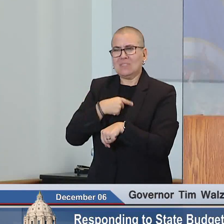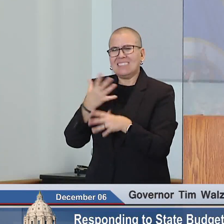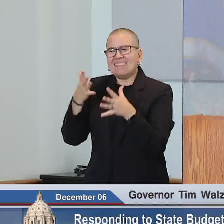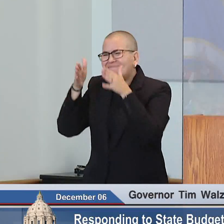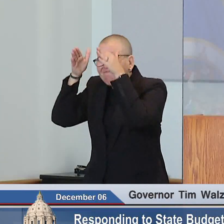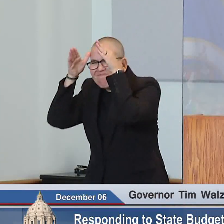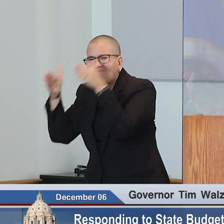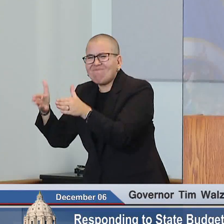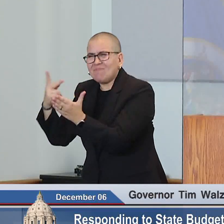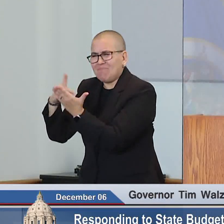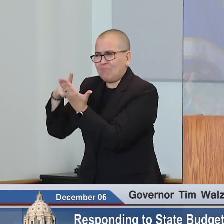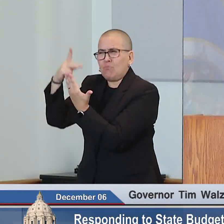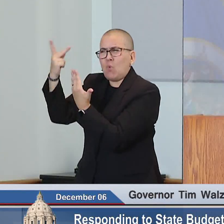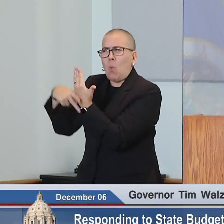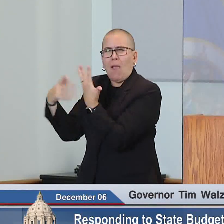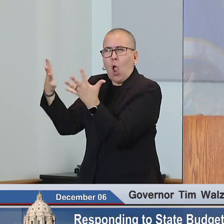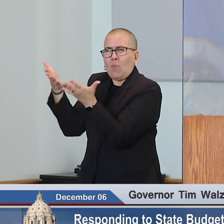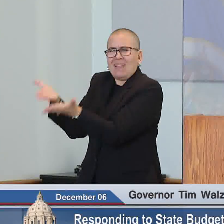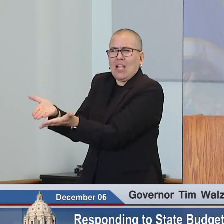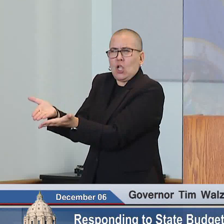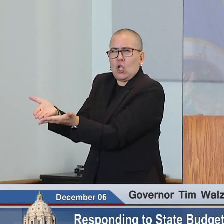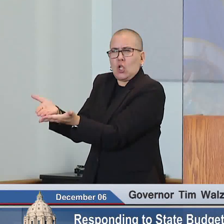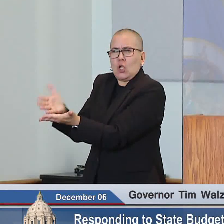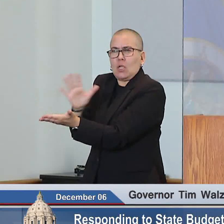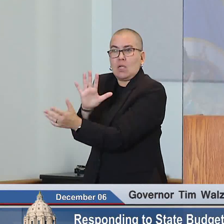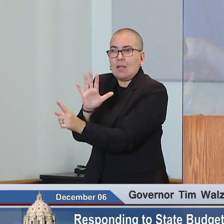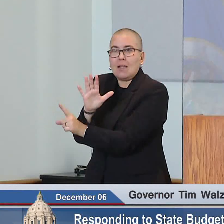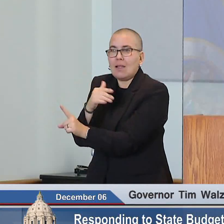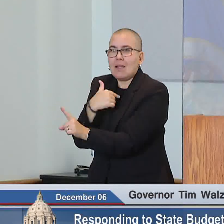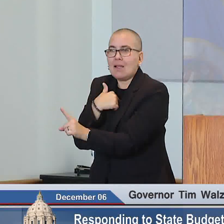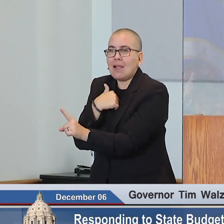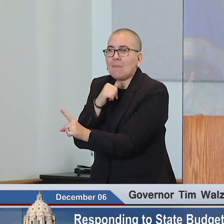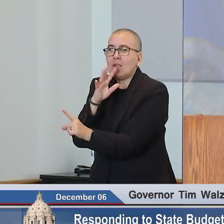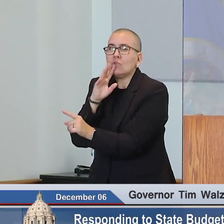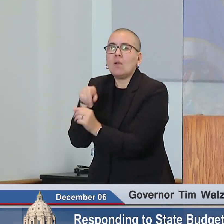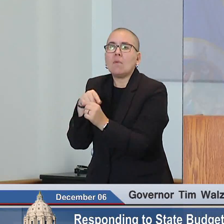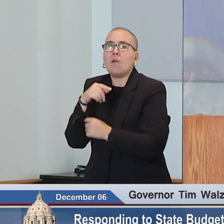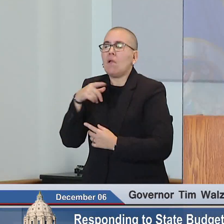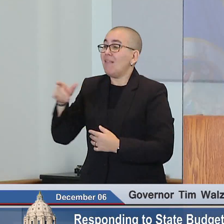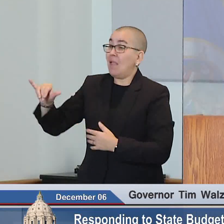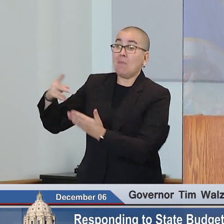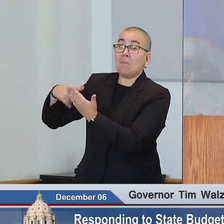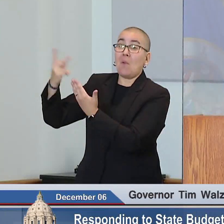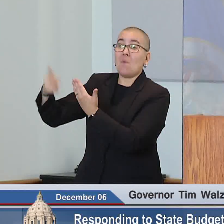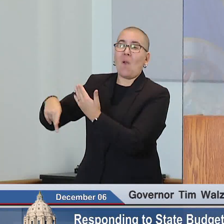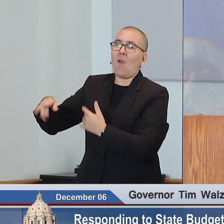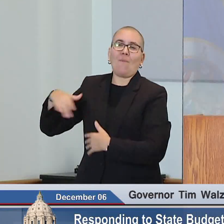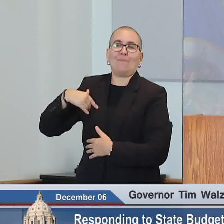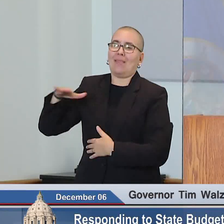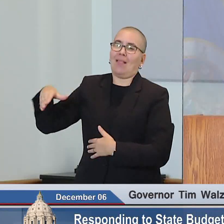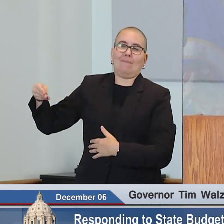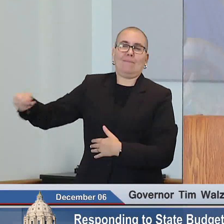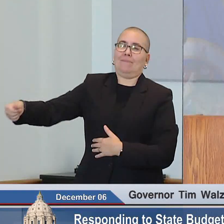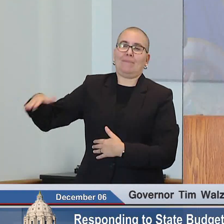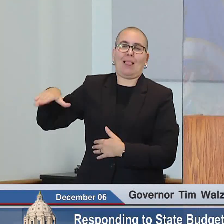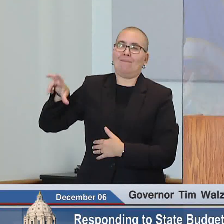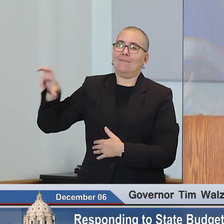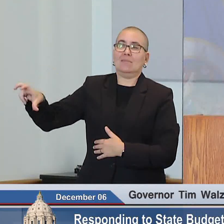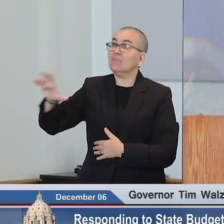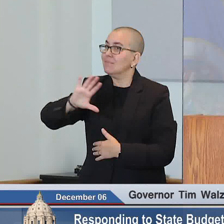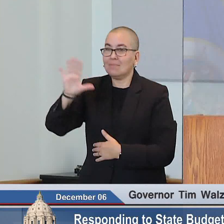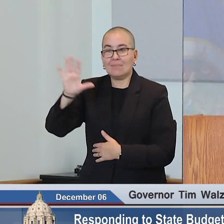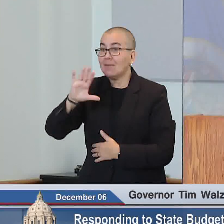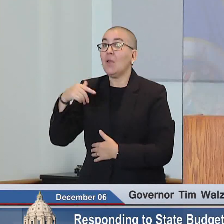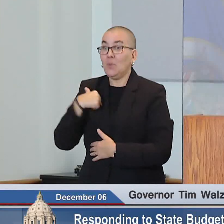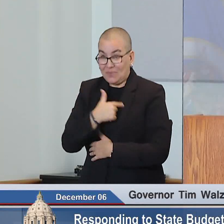But I also want to be very clear. When I say that, I'm not talking about not funding things into the future that grow the economy. If we don't figure out ways to